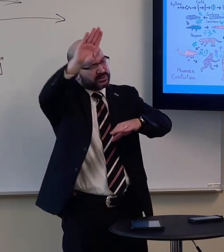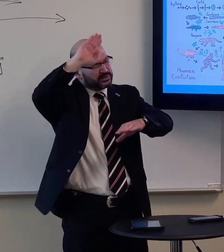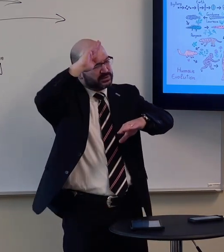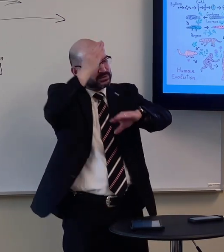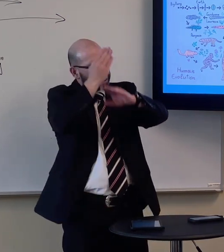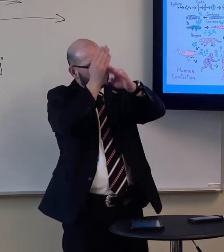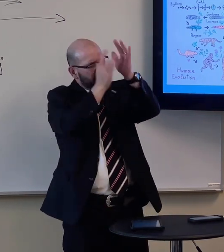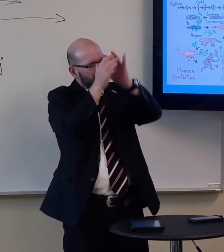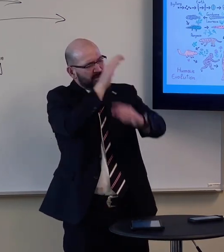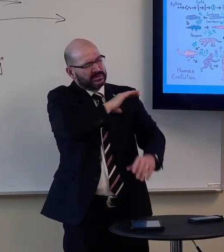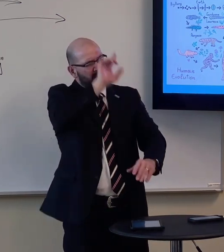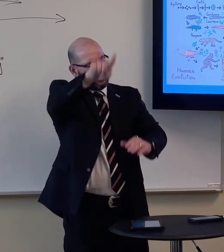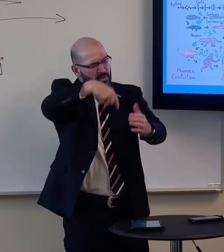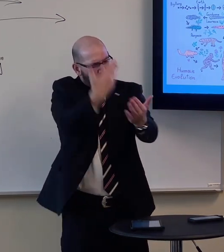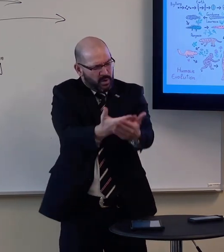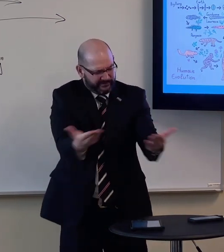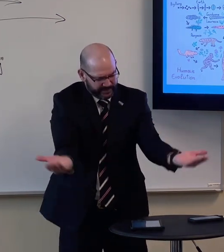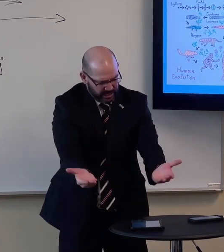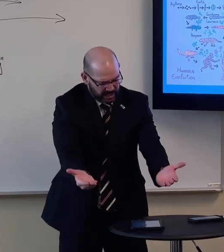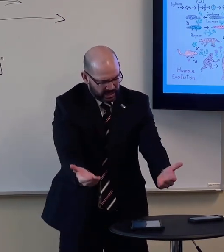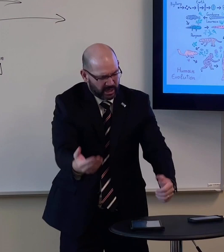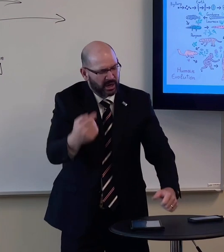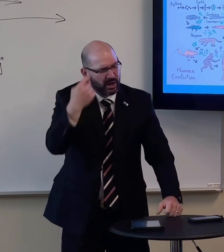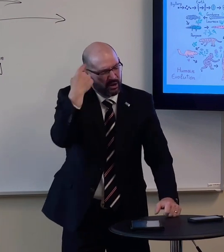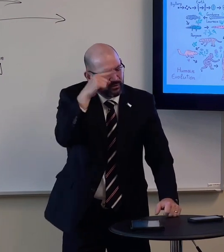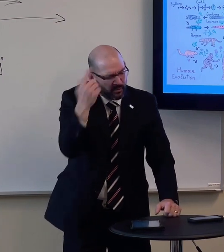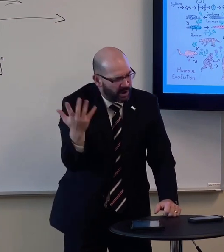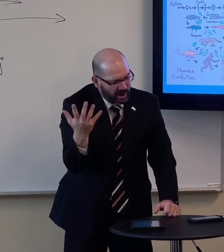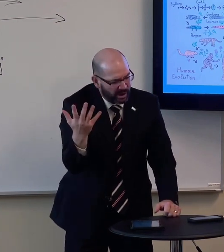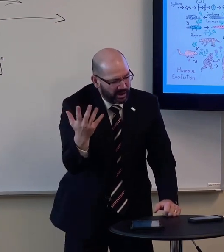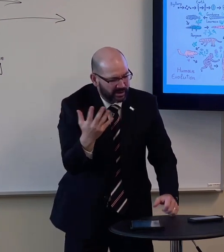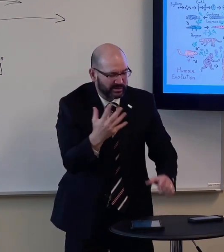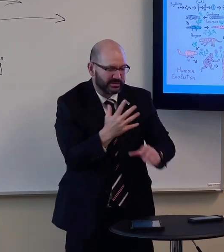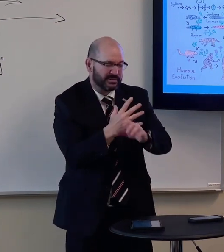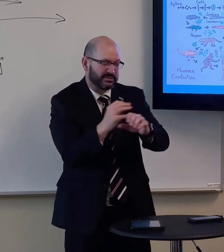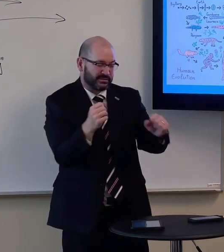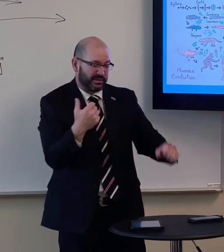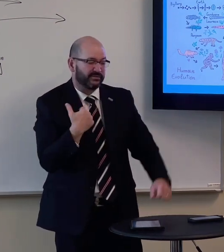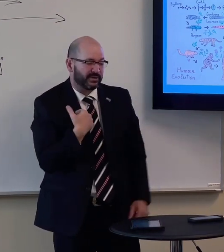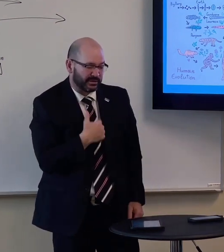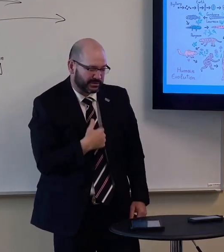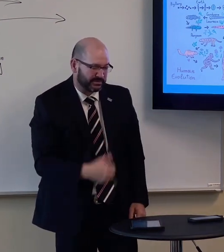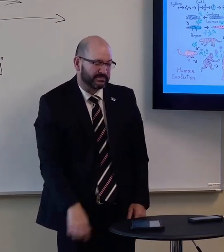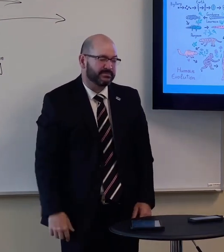But you sent your son, Jesus Christ, here to the earth. Why? To save us.